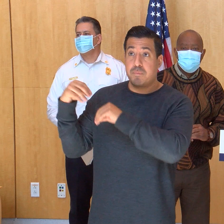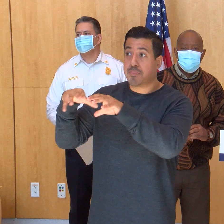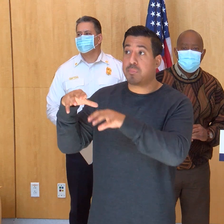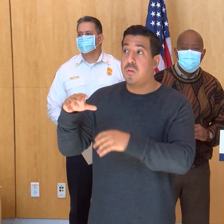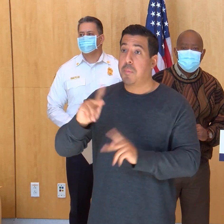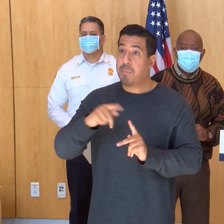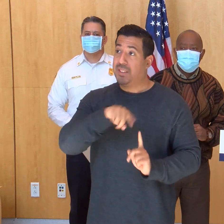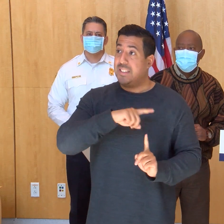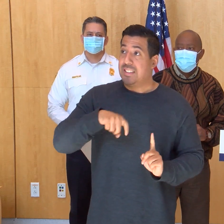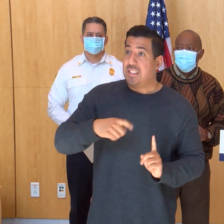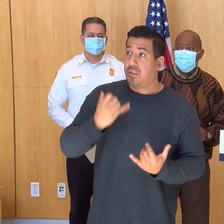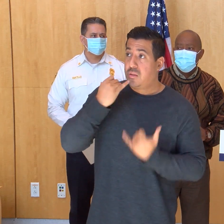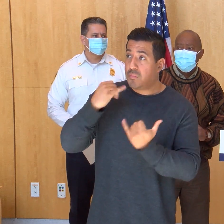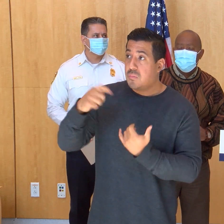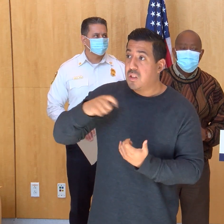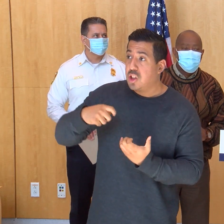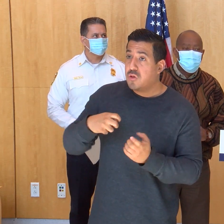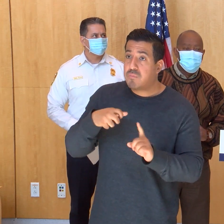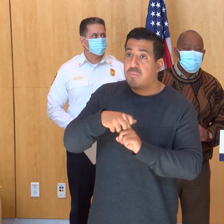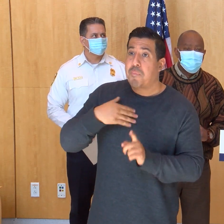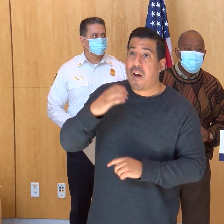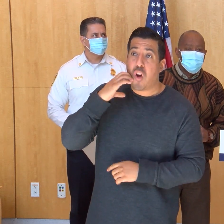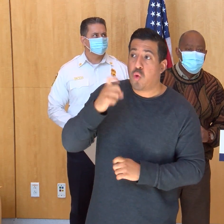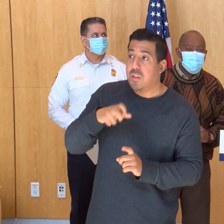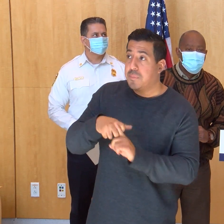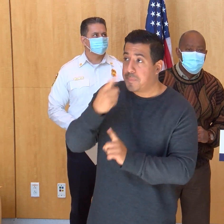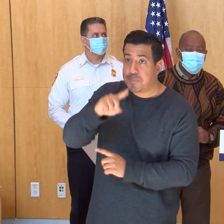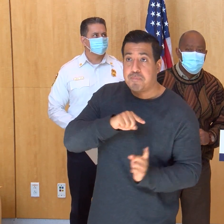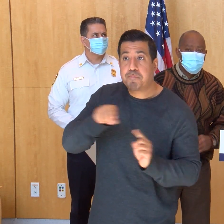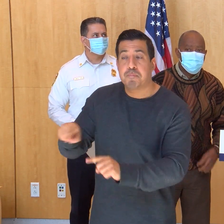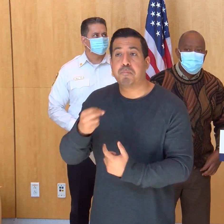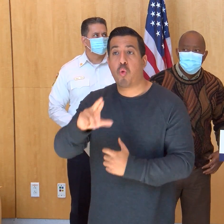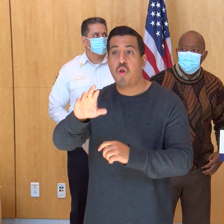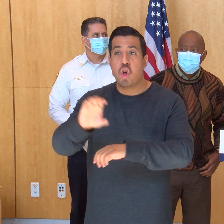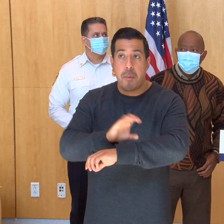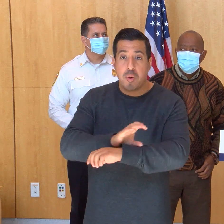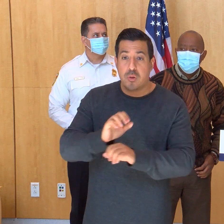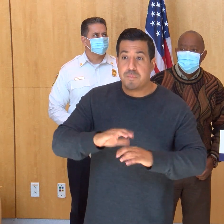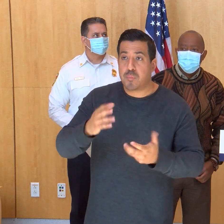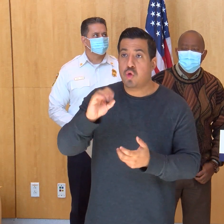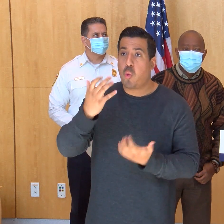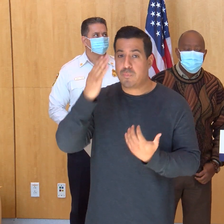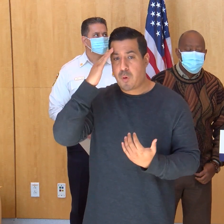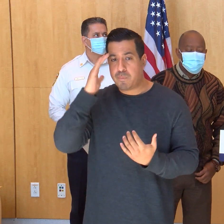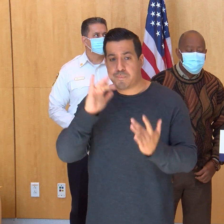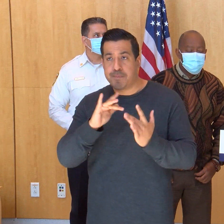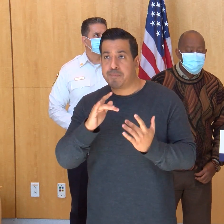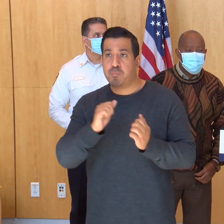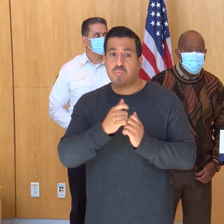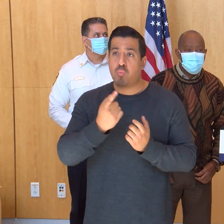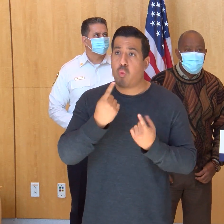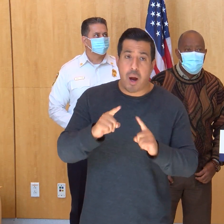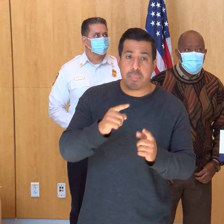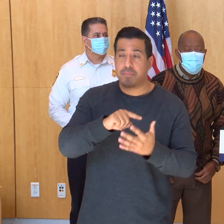people in need that have been calling that say they need to charge their cell phones, their computers. They need to be able to stay in touch. So if